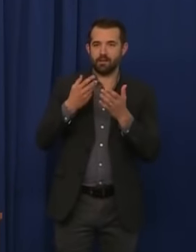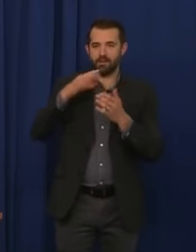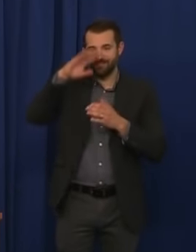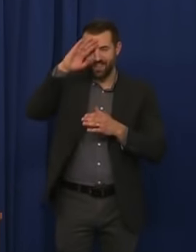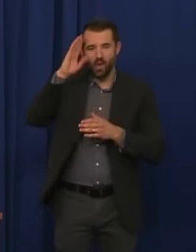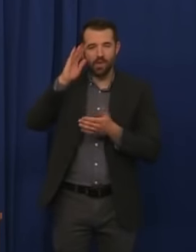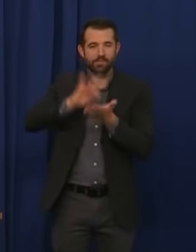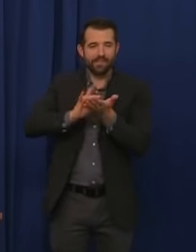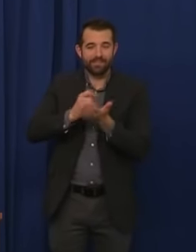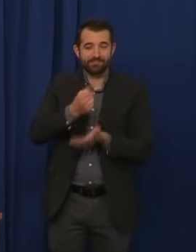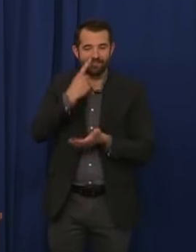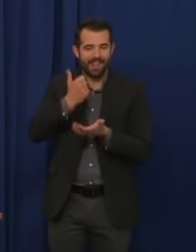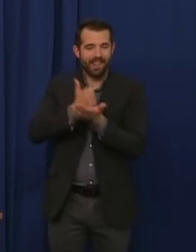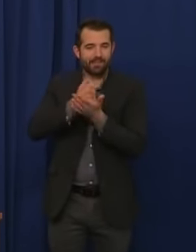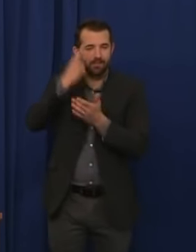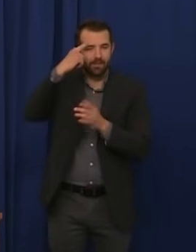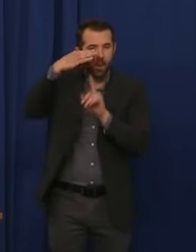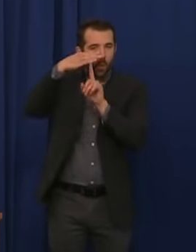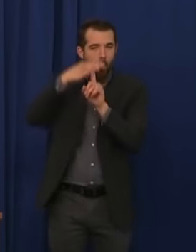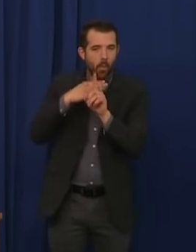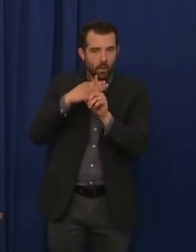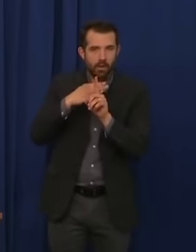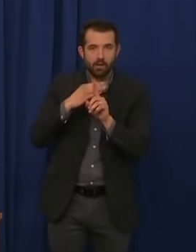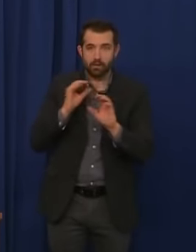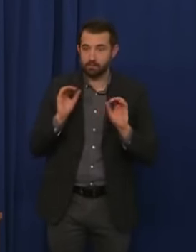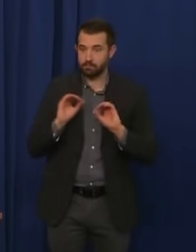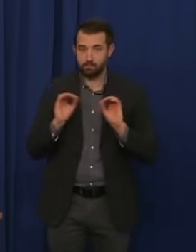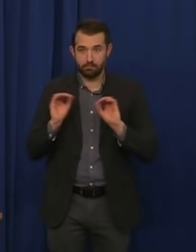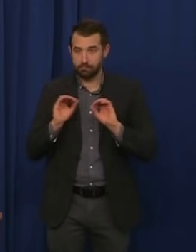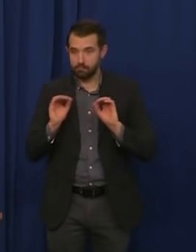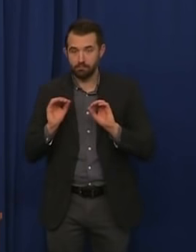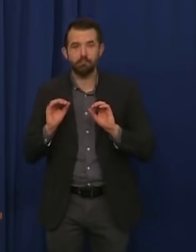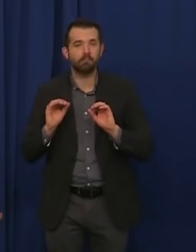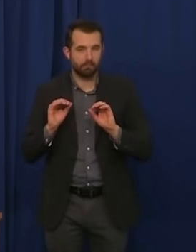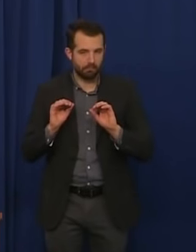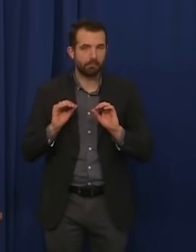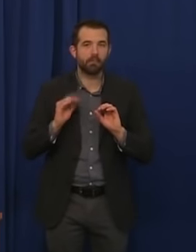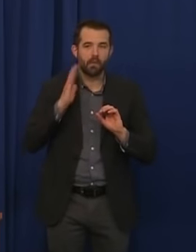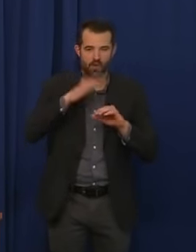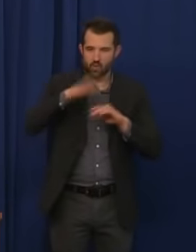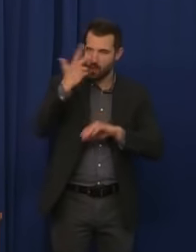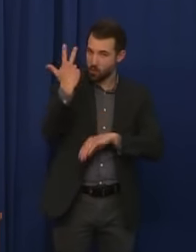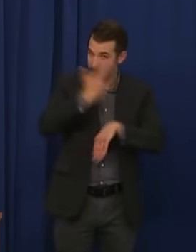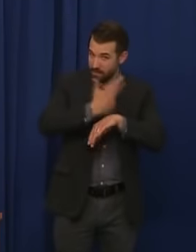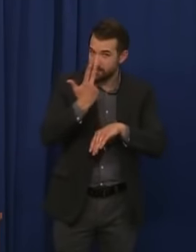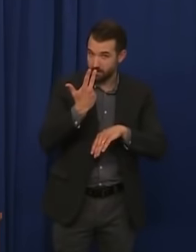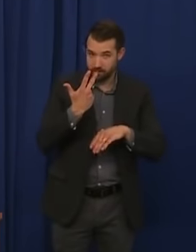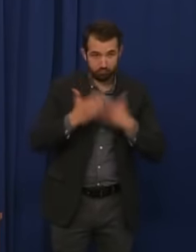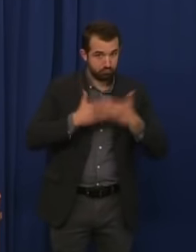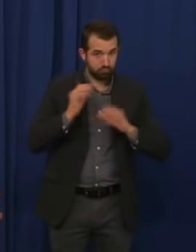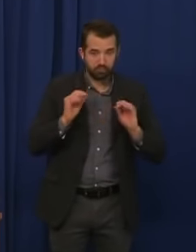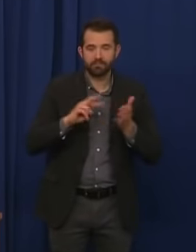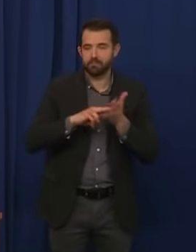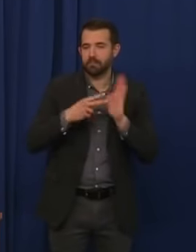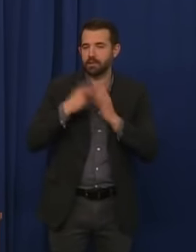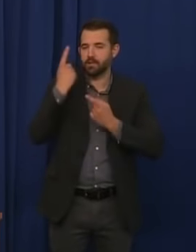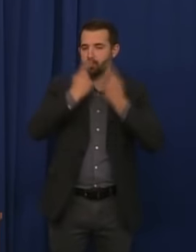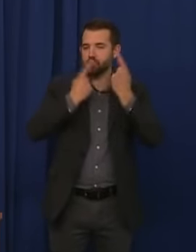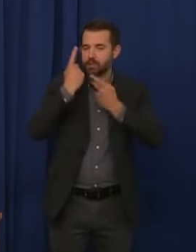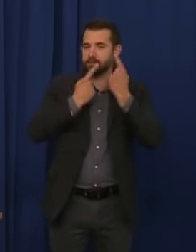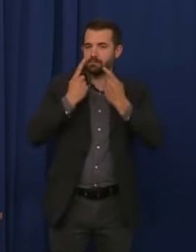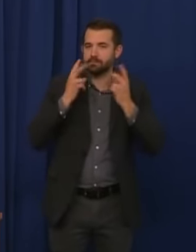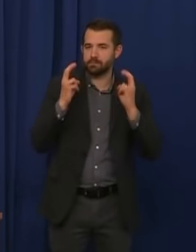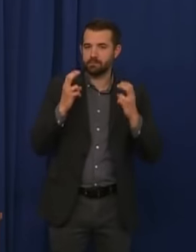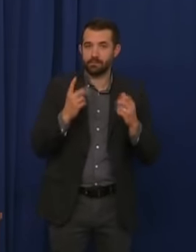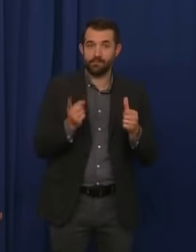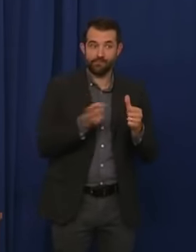taking Tylenol, and you have to have all your symptoms resolved for at least 3 days for a certain number of days after your first symptom.